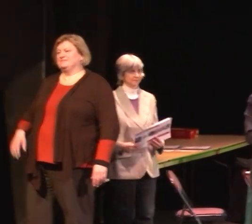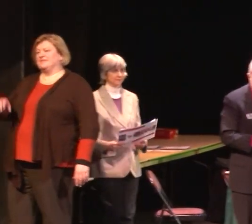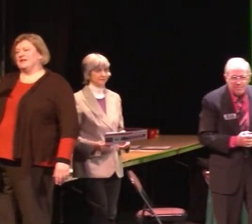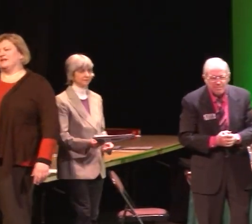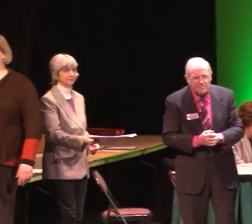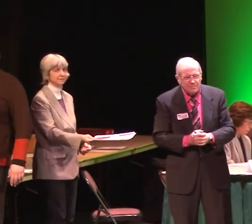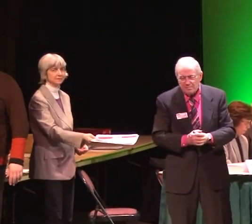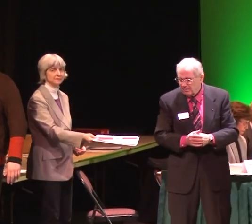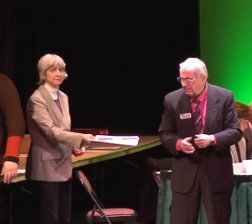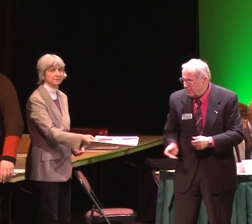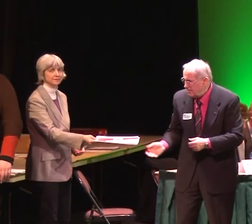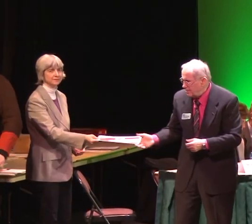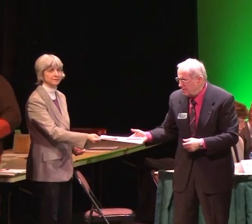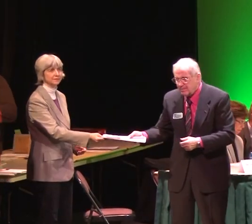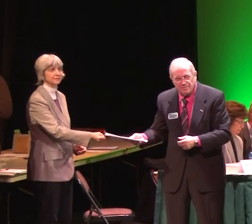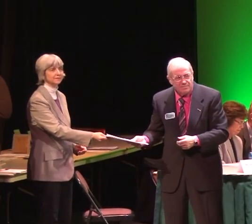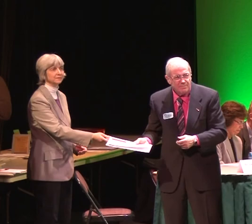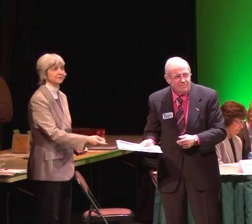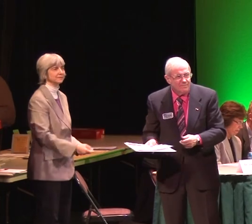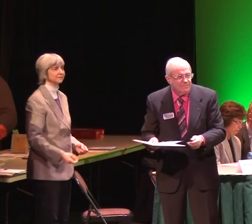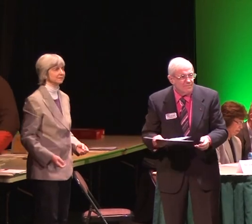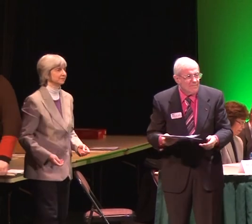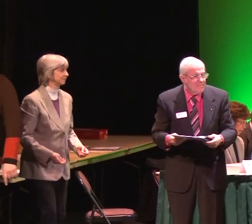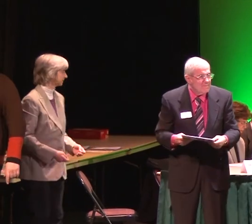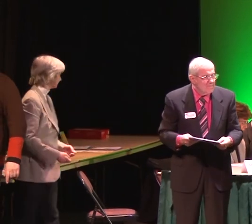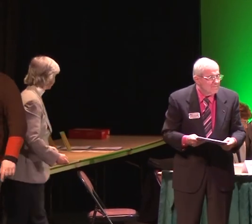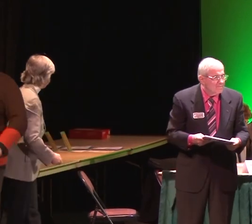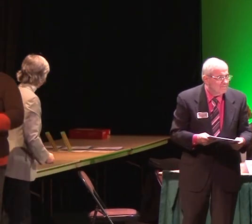Skylar Callahan from St. Joseph School.